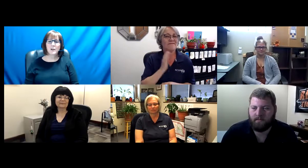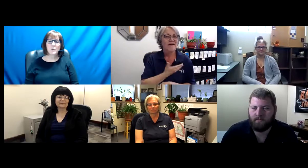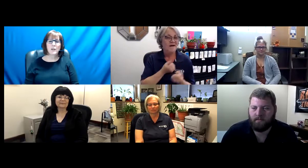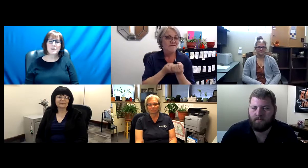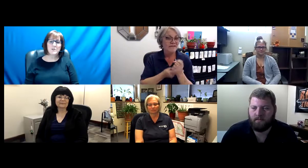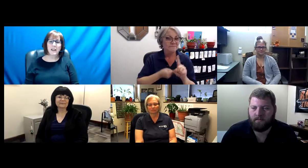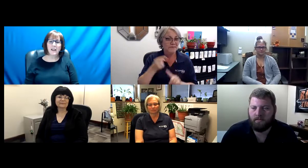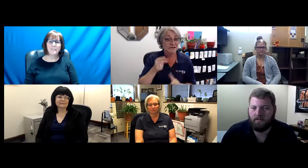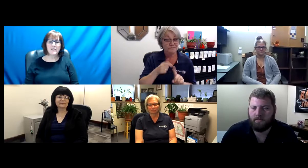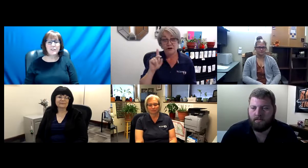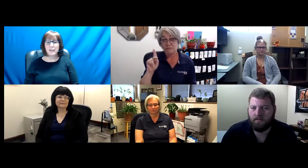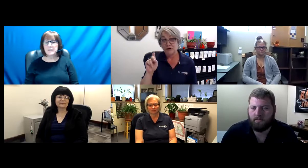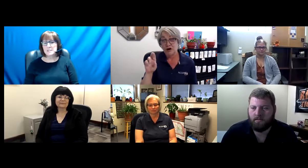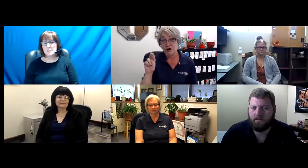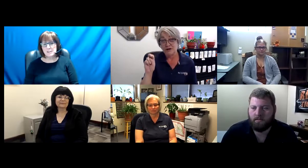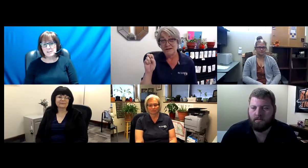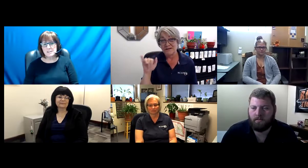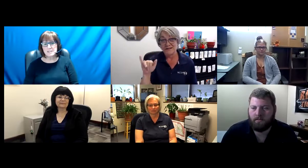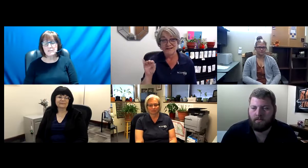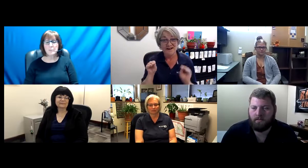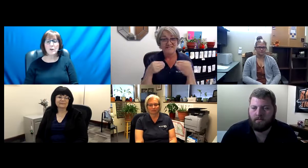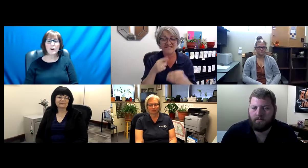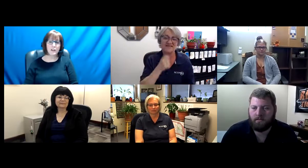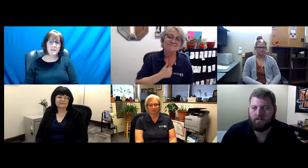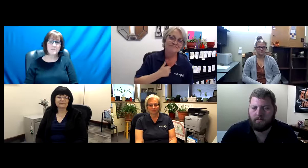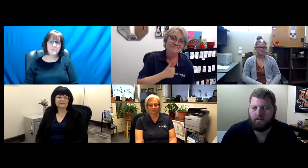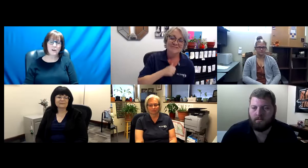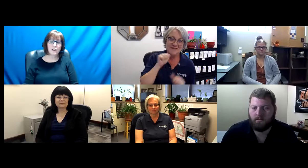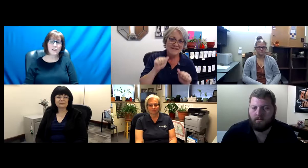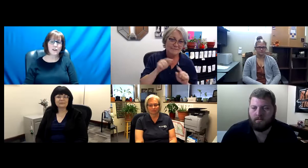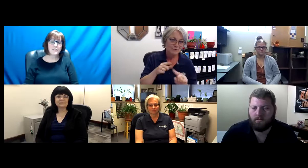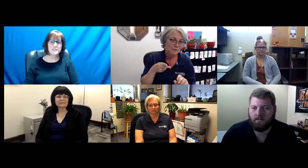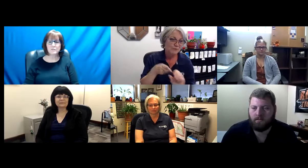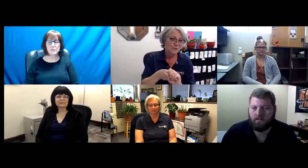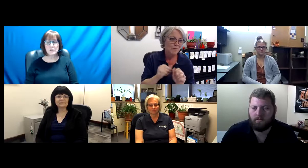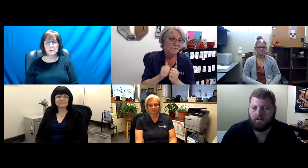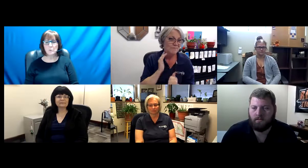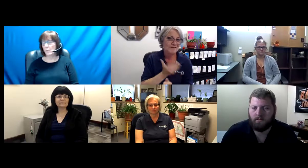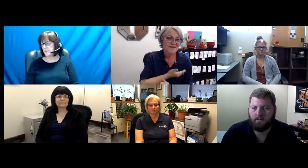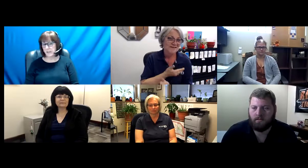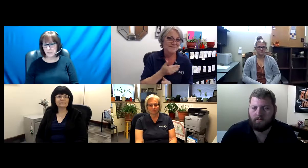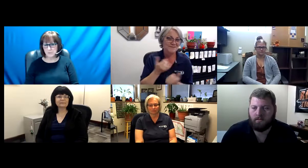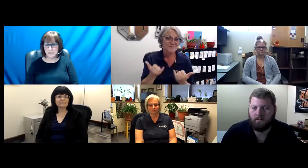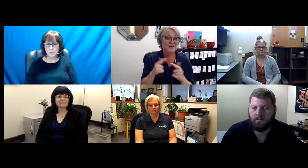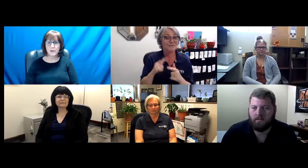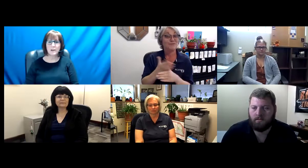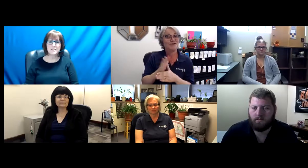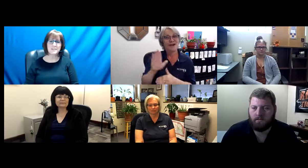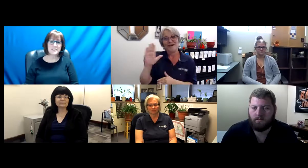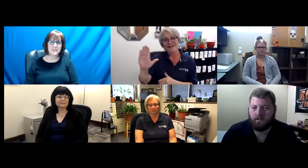We also have another advocacy specialist from Kearney. Our Kearney office unfortunately was unable to join us today